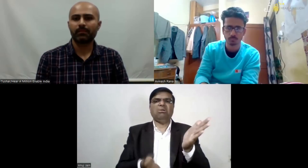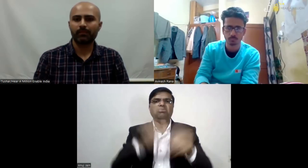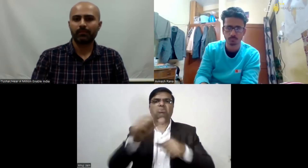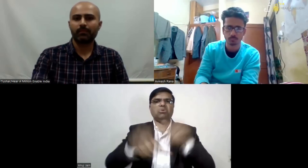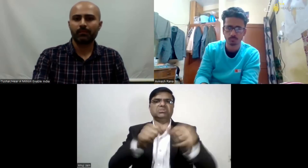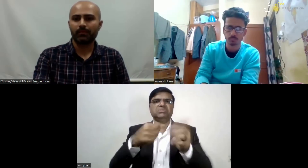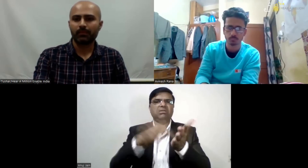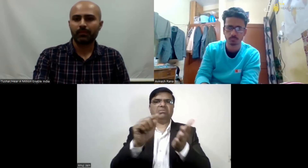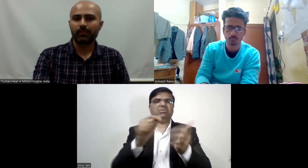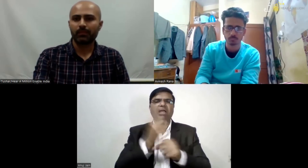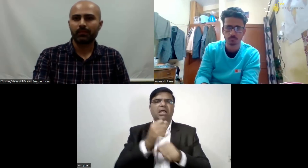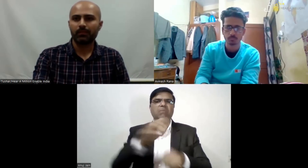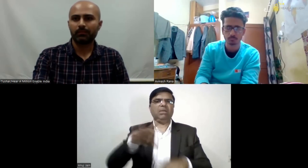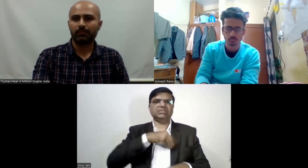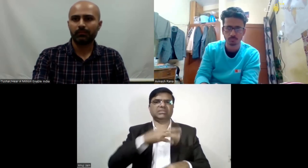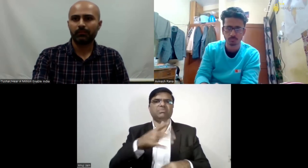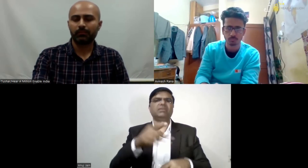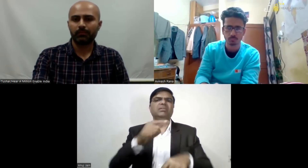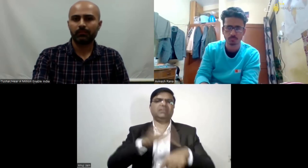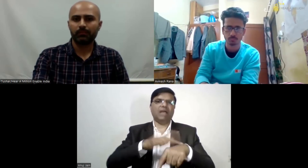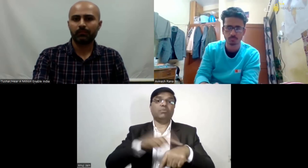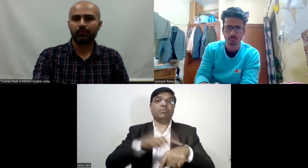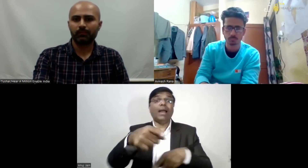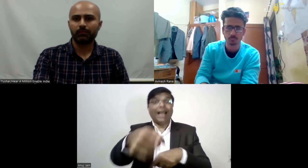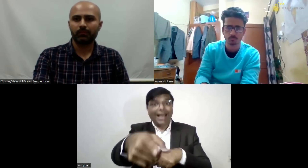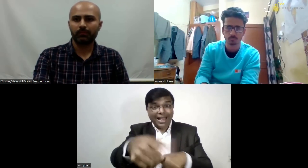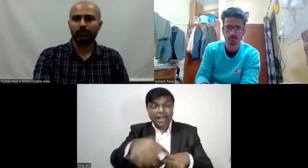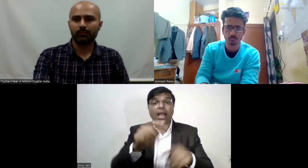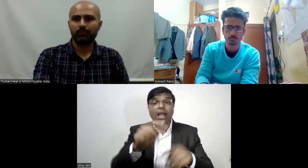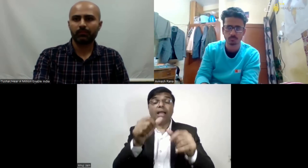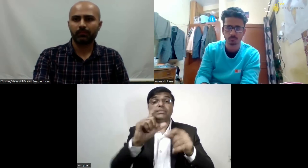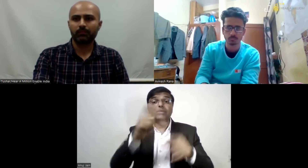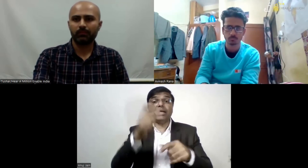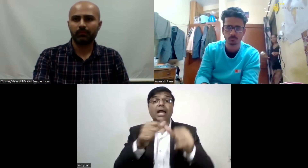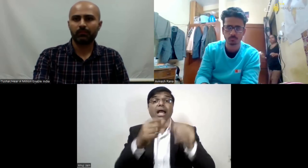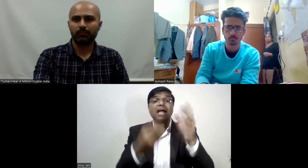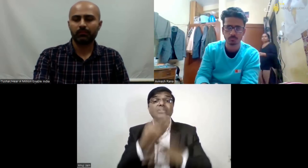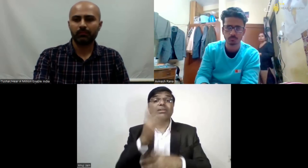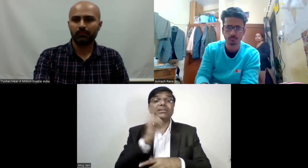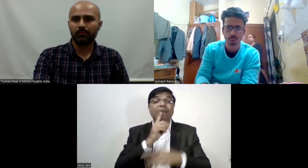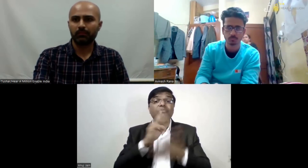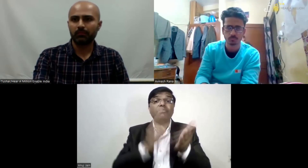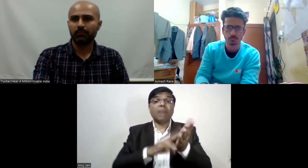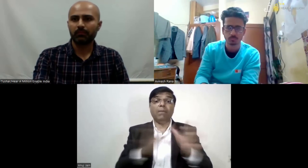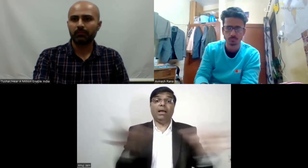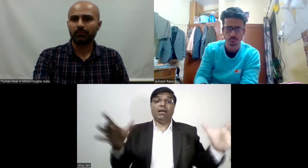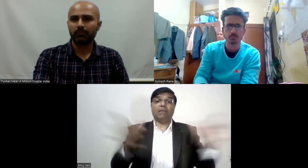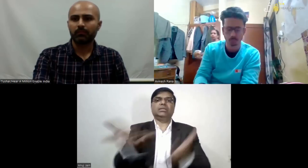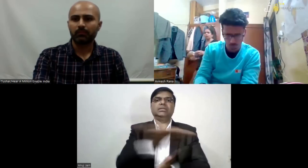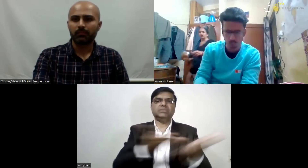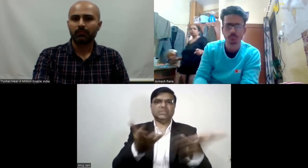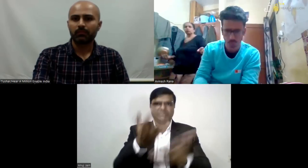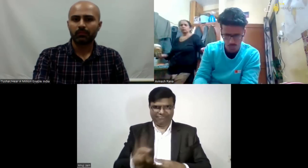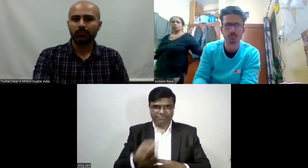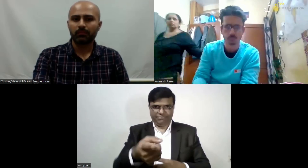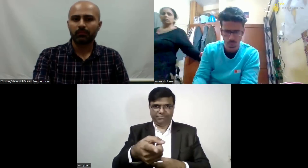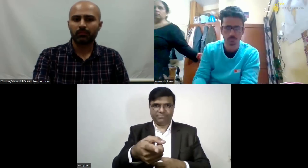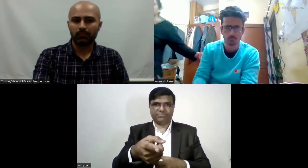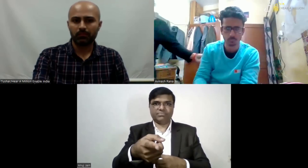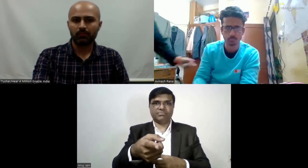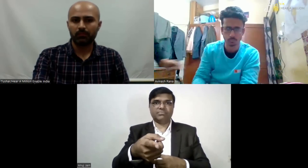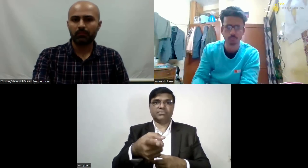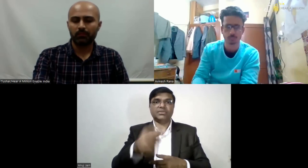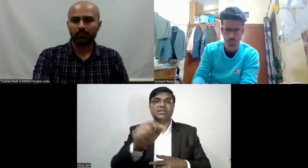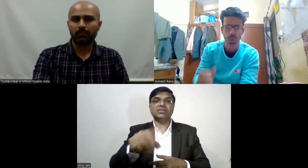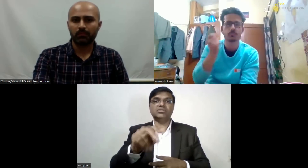1998, it talks about the hearing aid, but it's still not got amended, and government has not approved it. But the